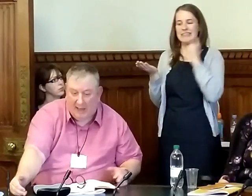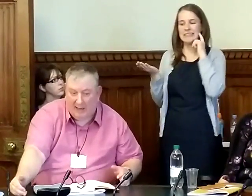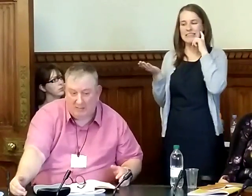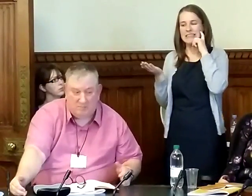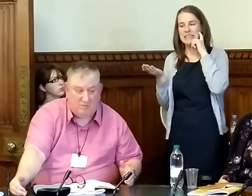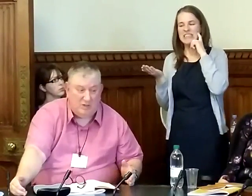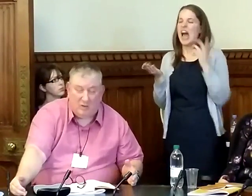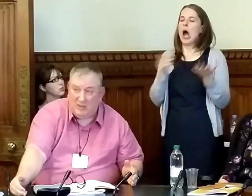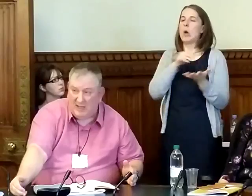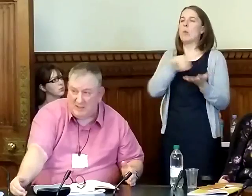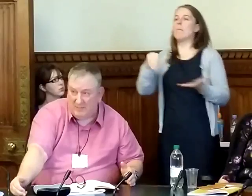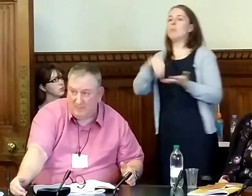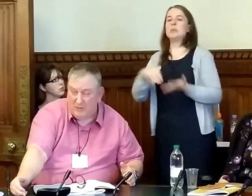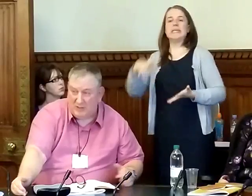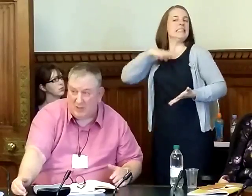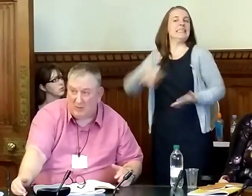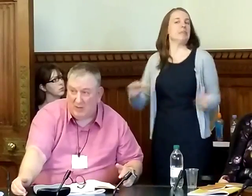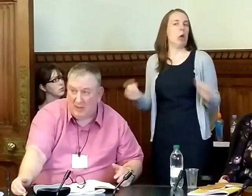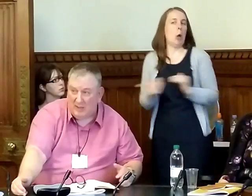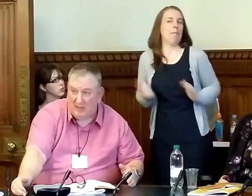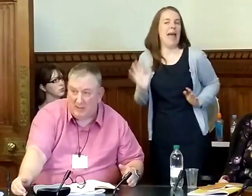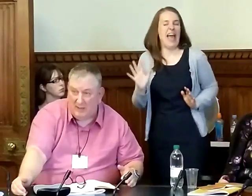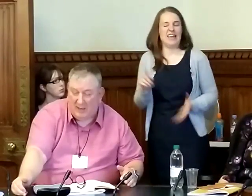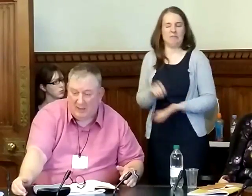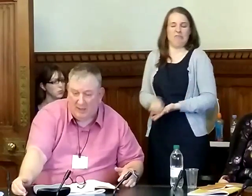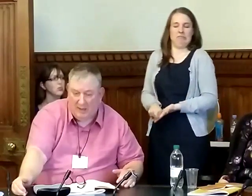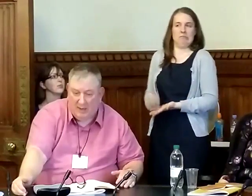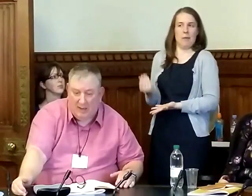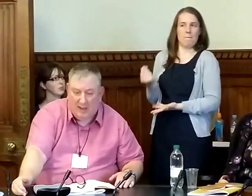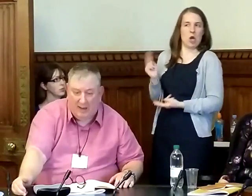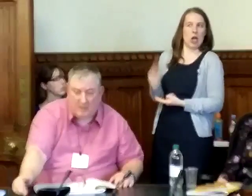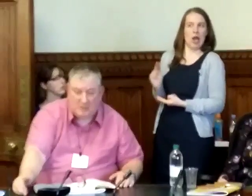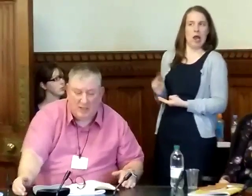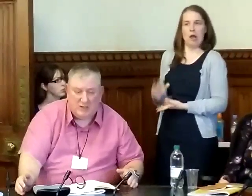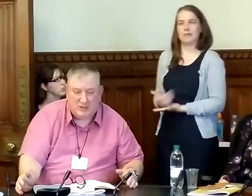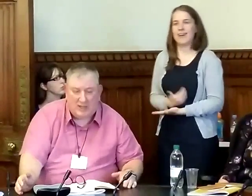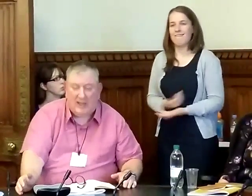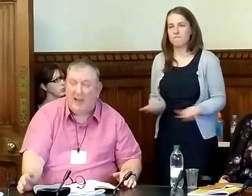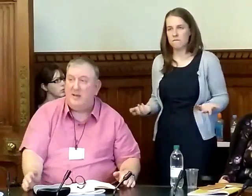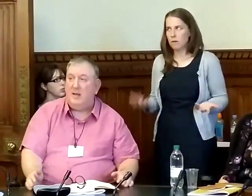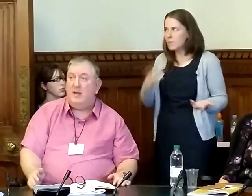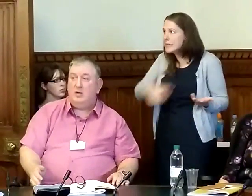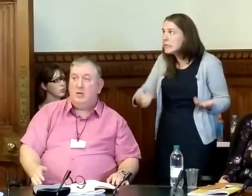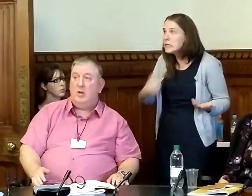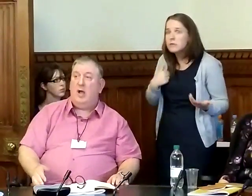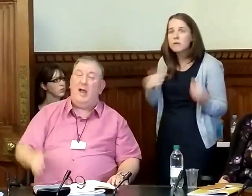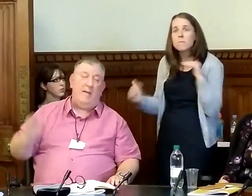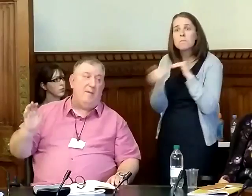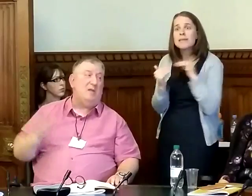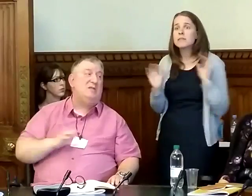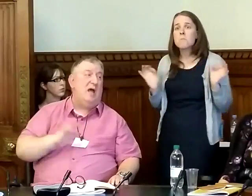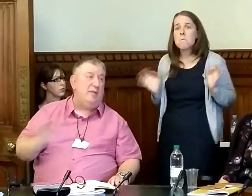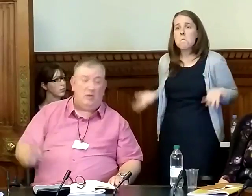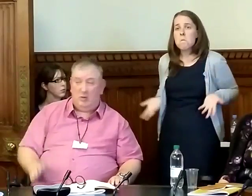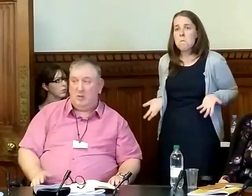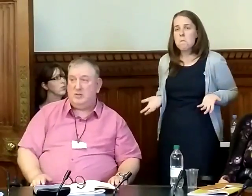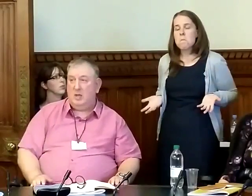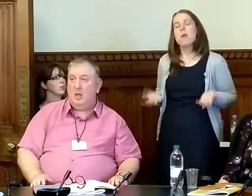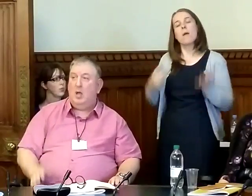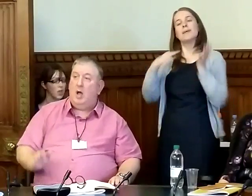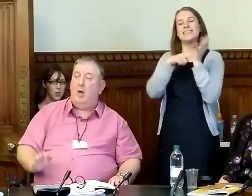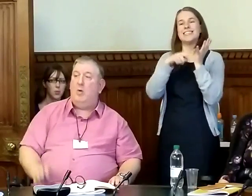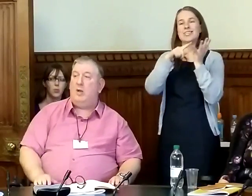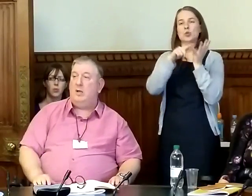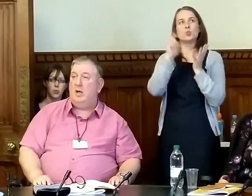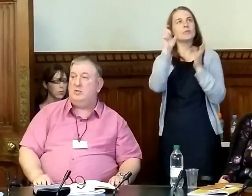need, and you don't get it. You just don't get the need. The TEC and Unite, amongst other